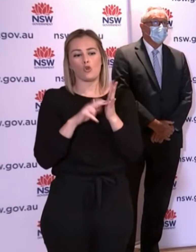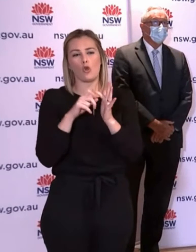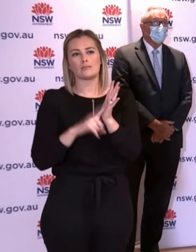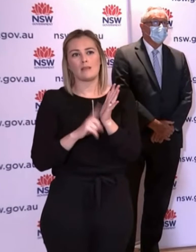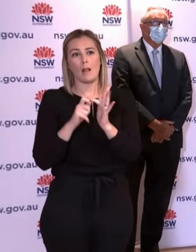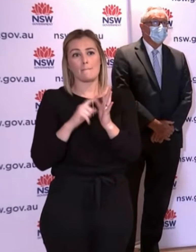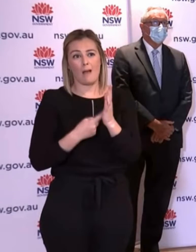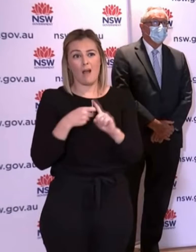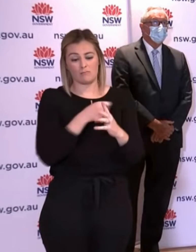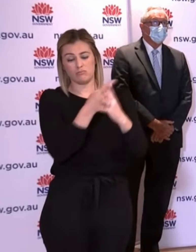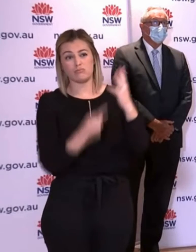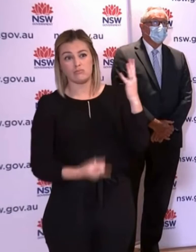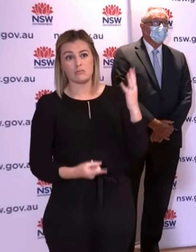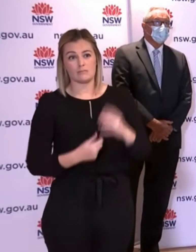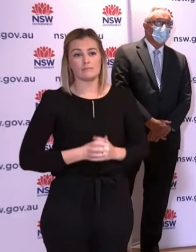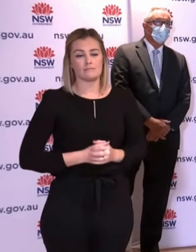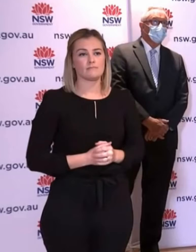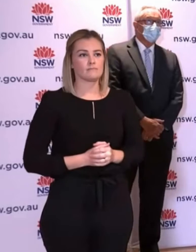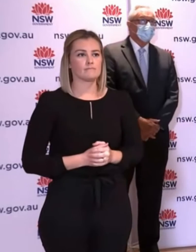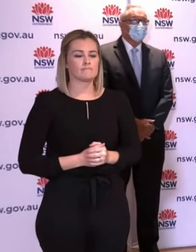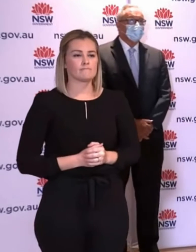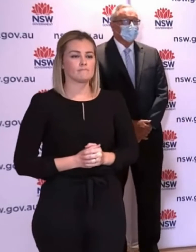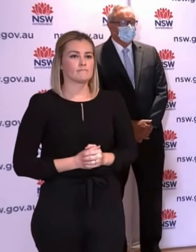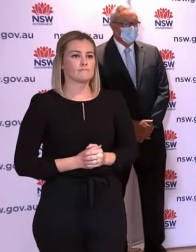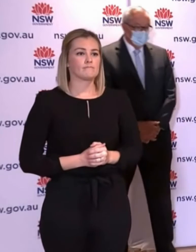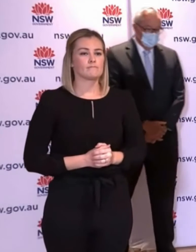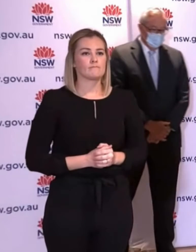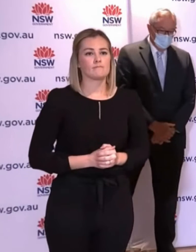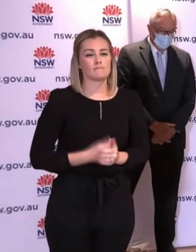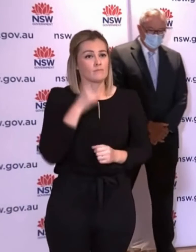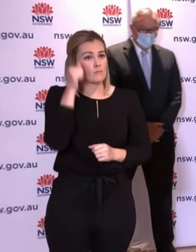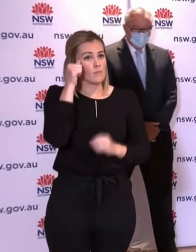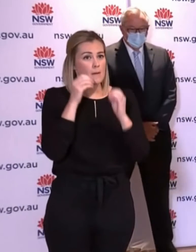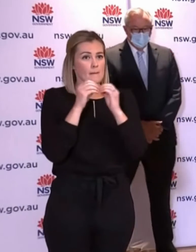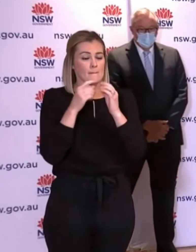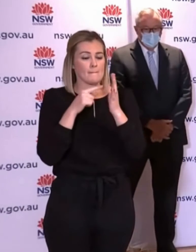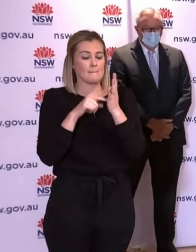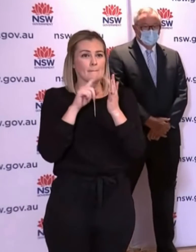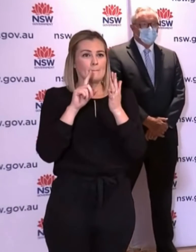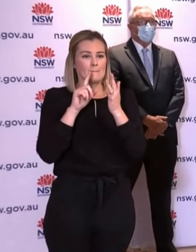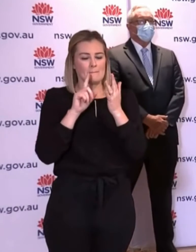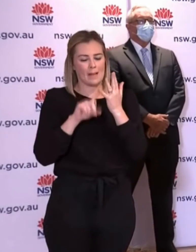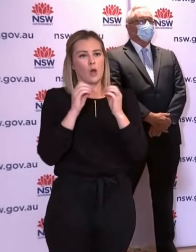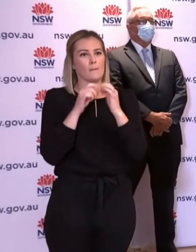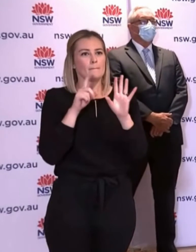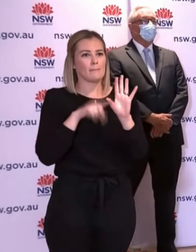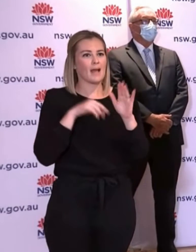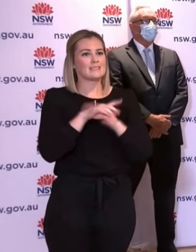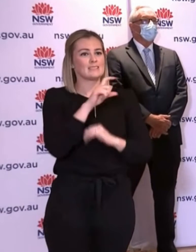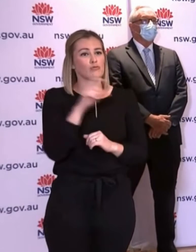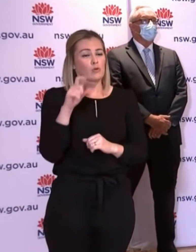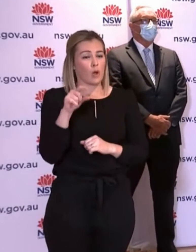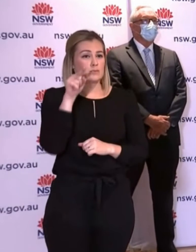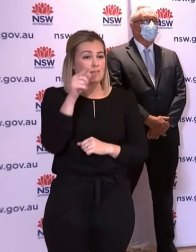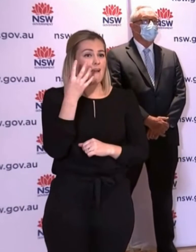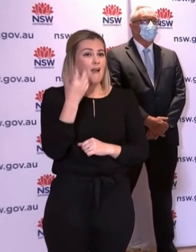regional areas, we are concerned about a positive sewage detected in Bateau Bay in the Central Coast, and I encourage all local residents